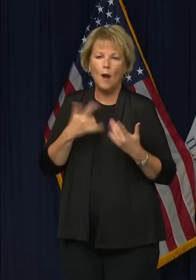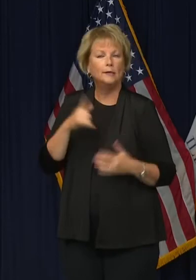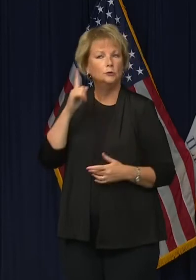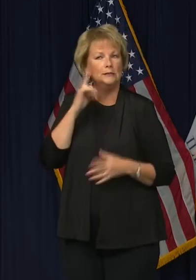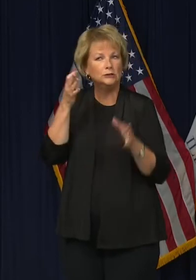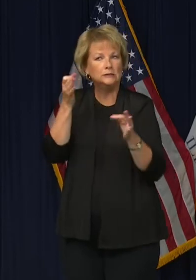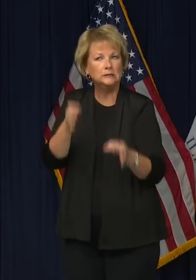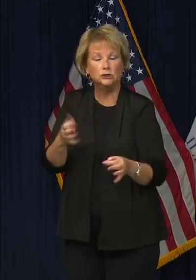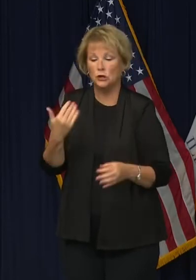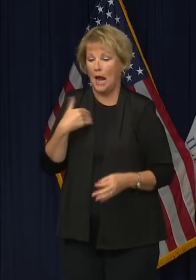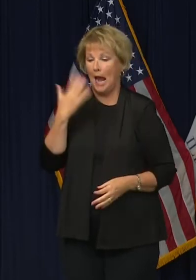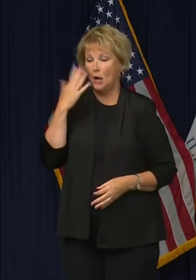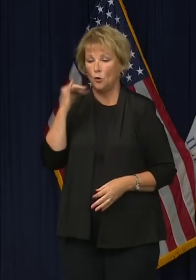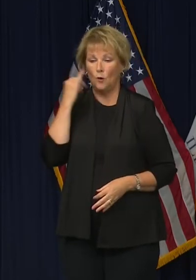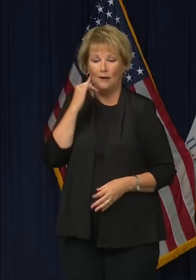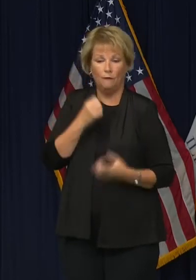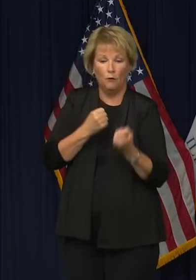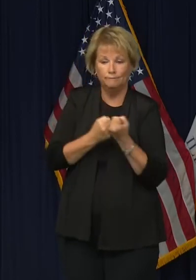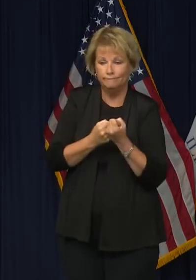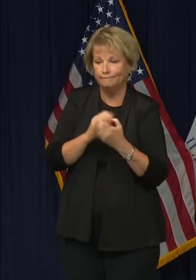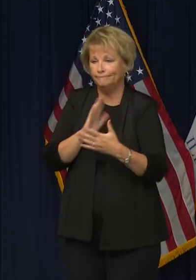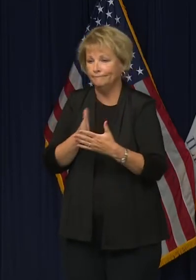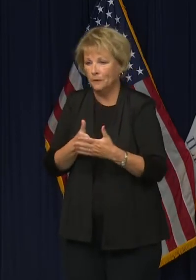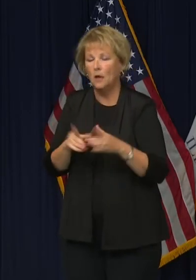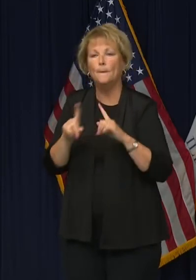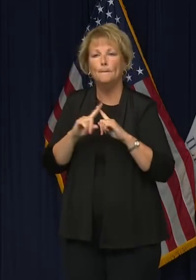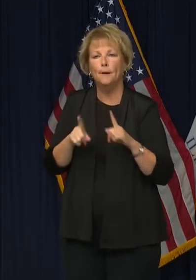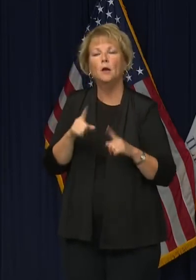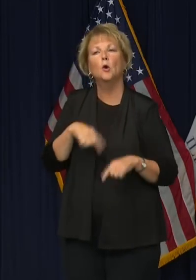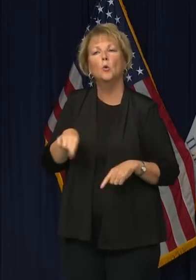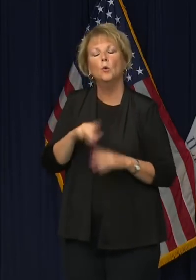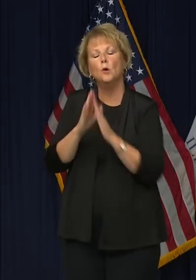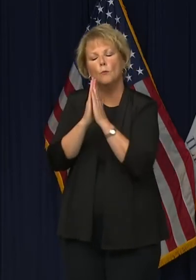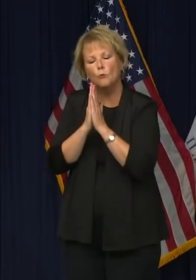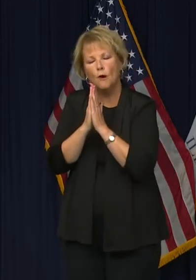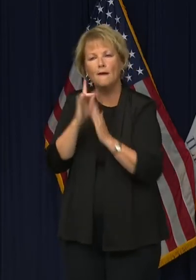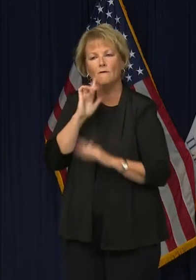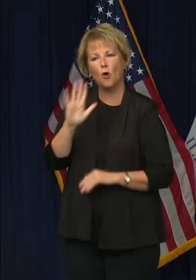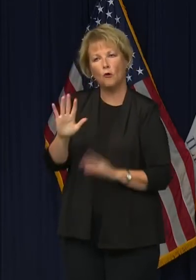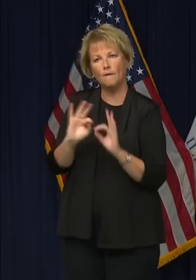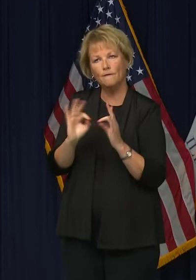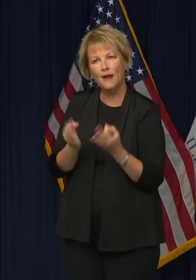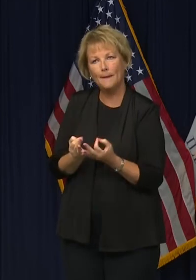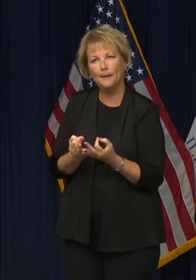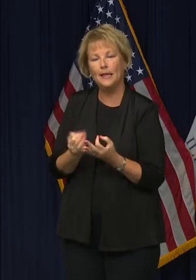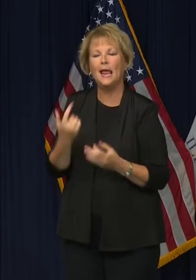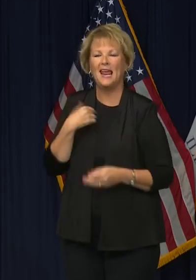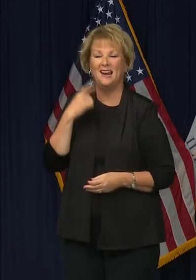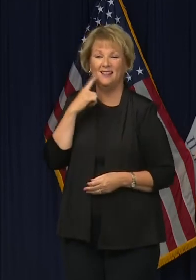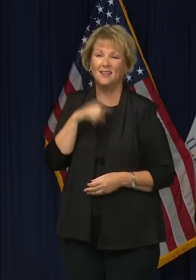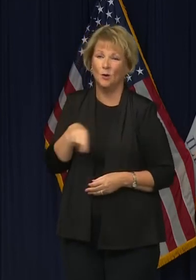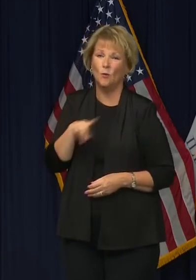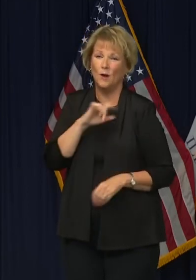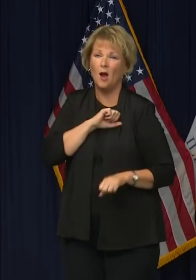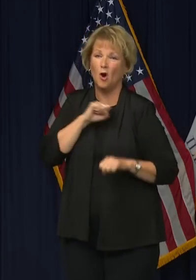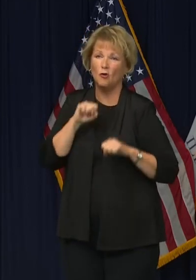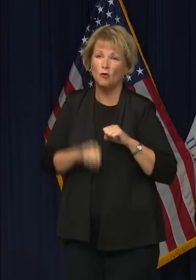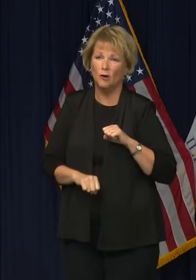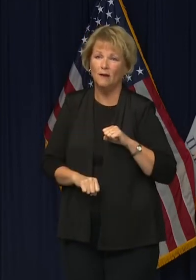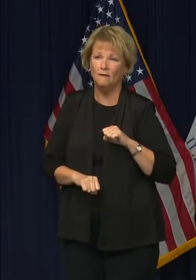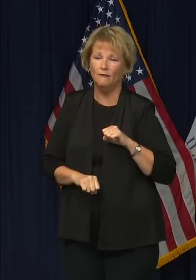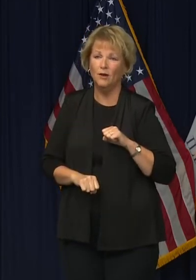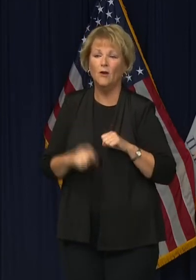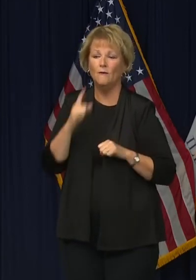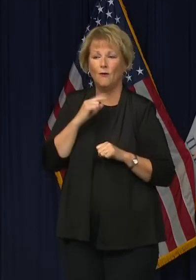I don't know which way it will come down, but I know that we all pray for her family, and of course, I think we all grieve for the loss